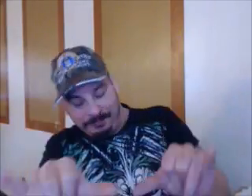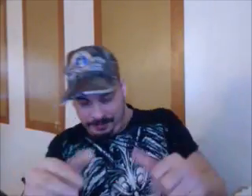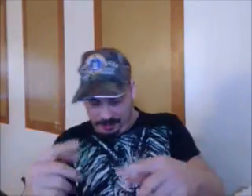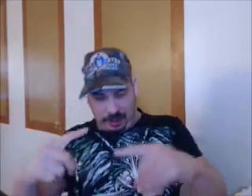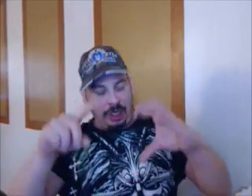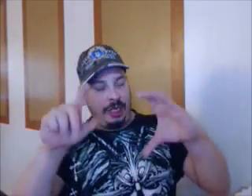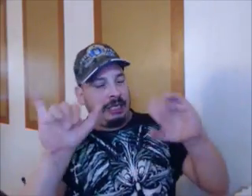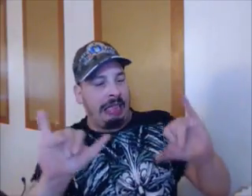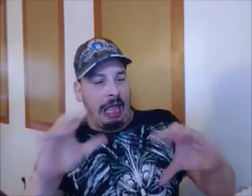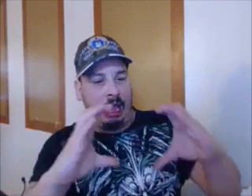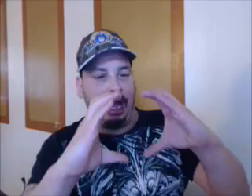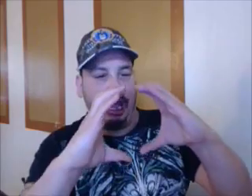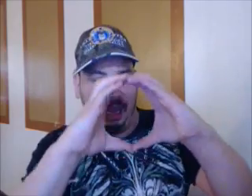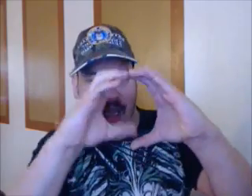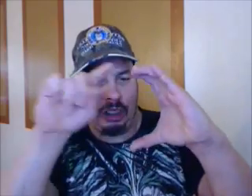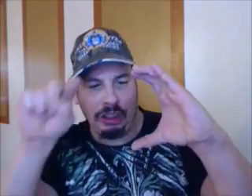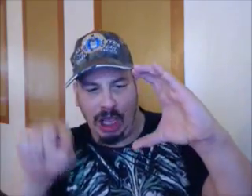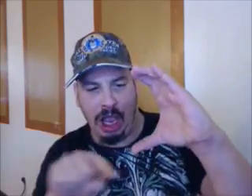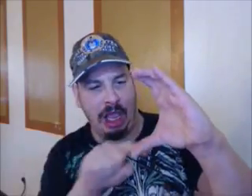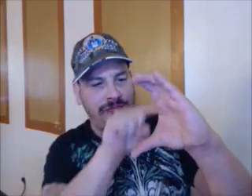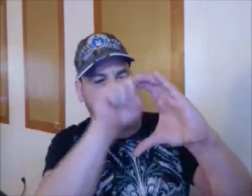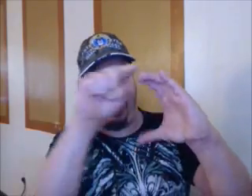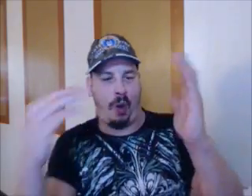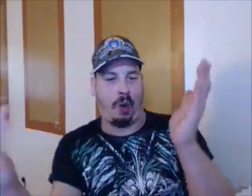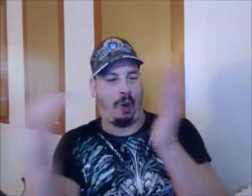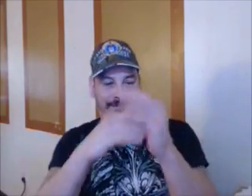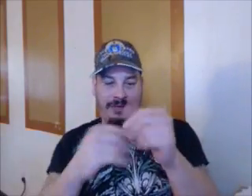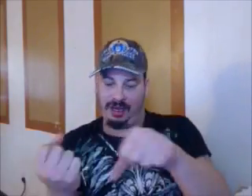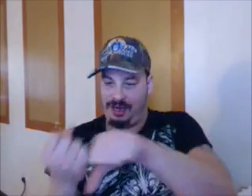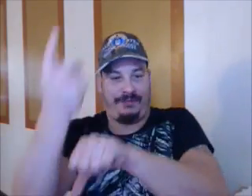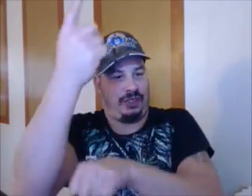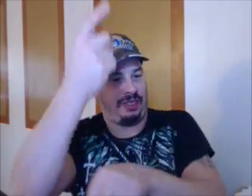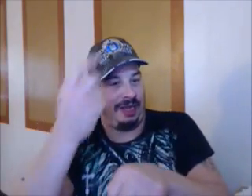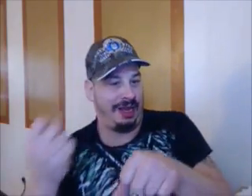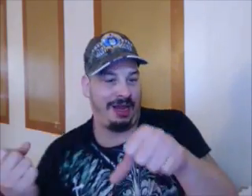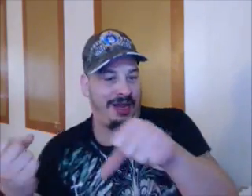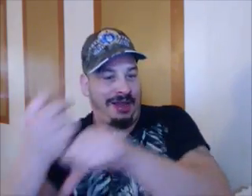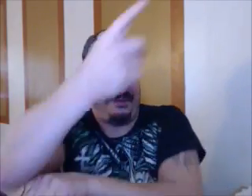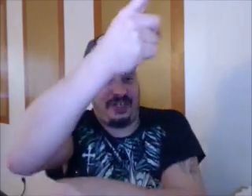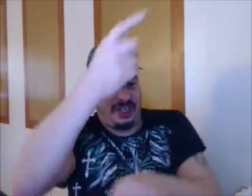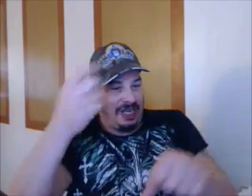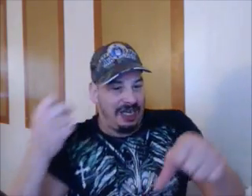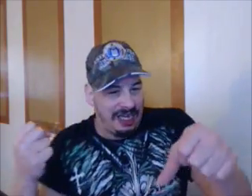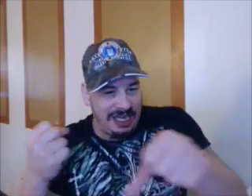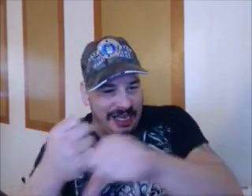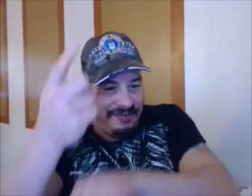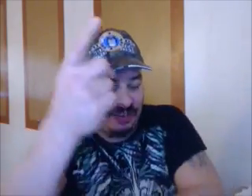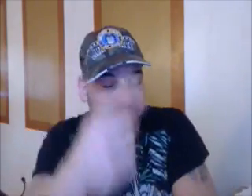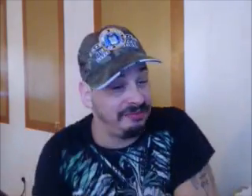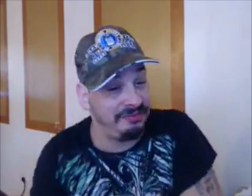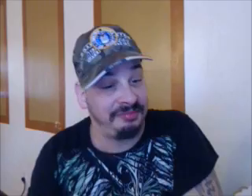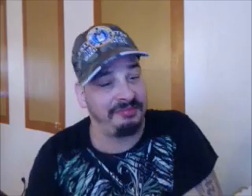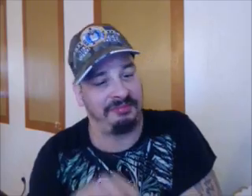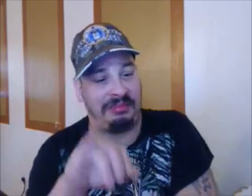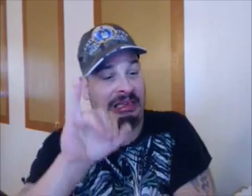neither because he is not a flightless, and that the accused does not show a propensity to commit